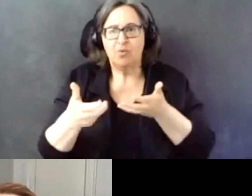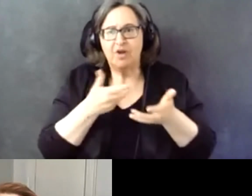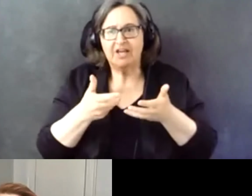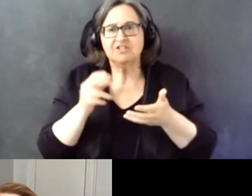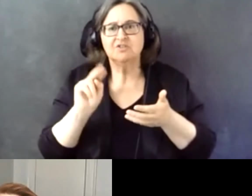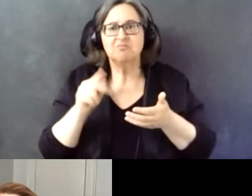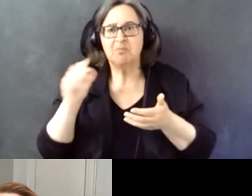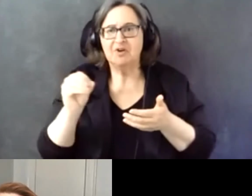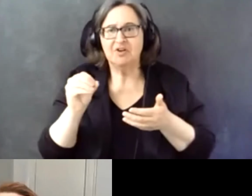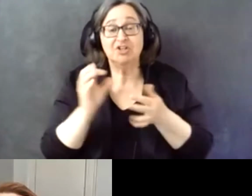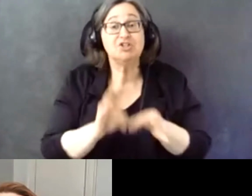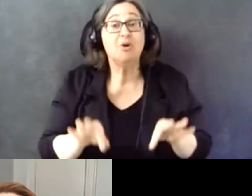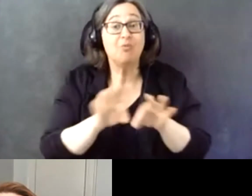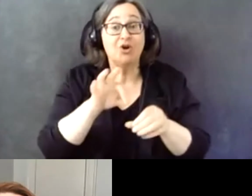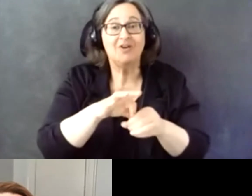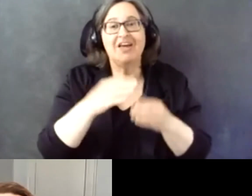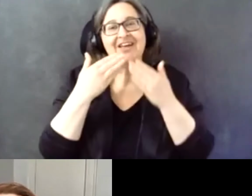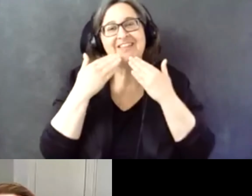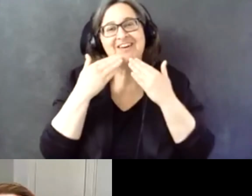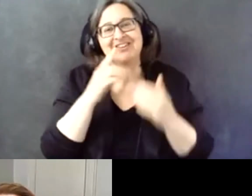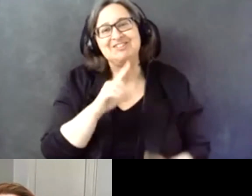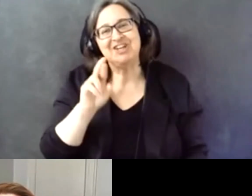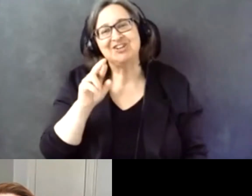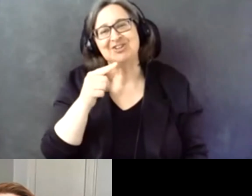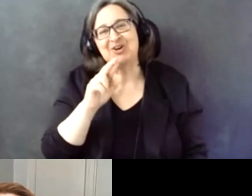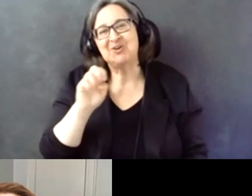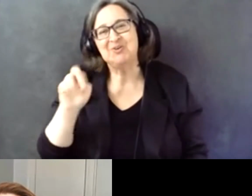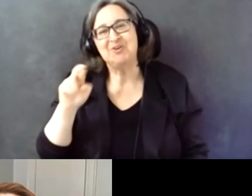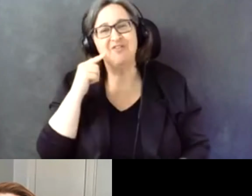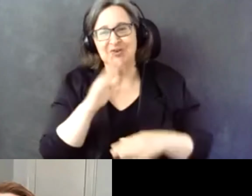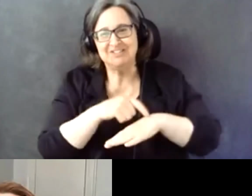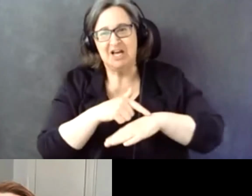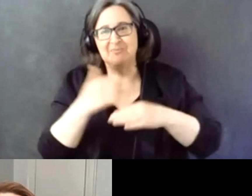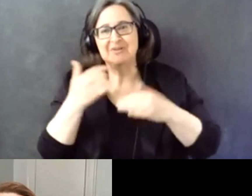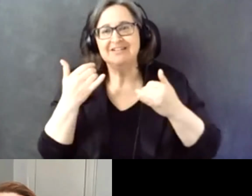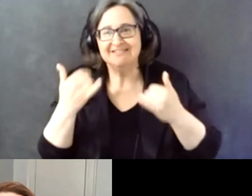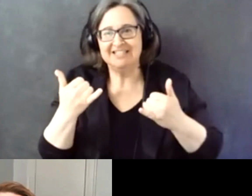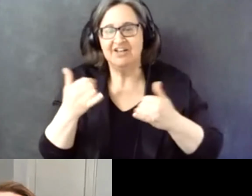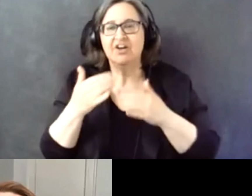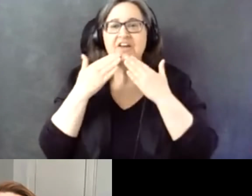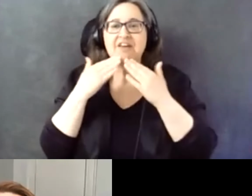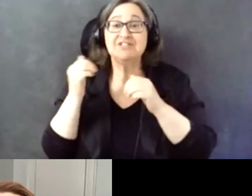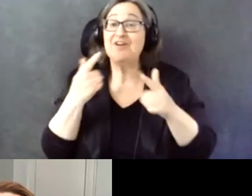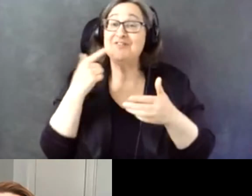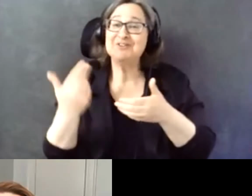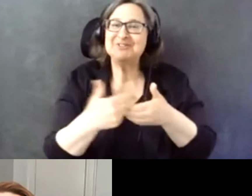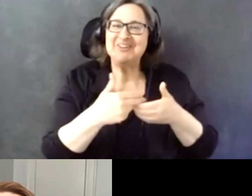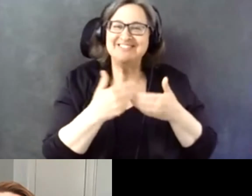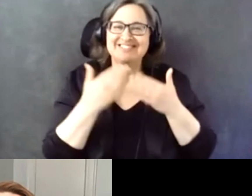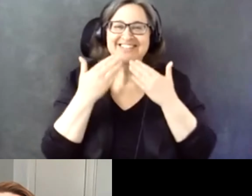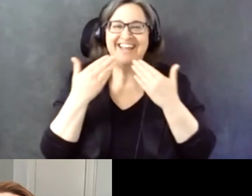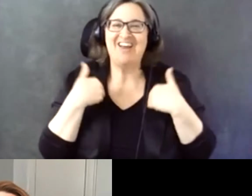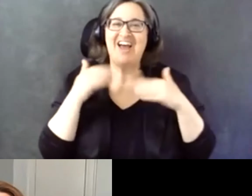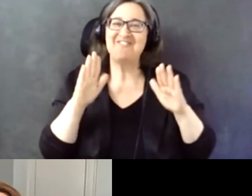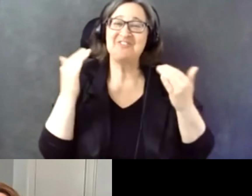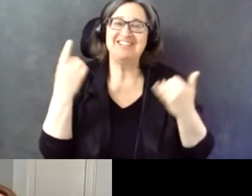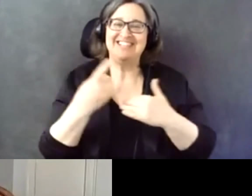in this really important election so again thank you dr greer for your time today it was very much appreciated and thanks to everyone for joining have a great